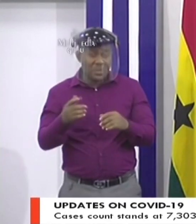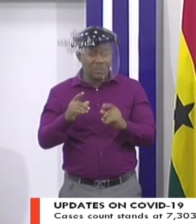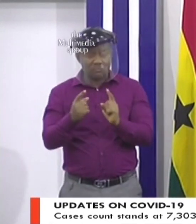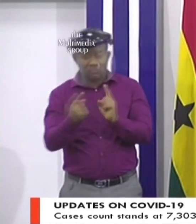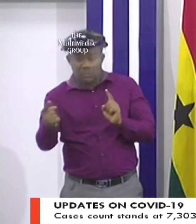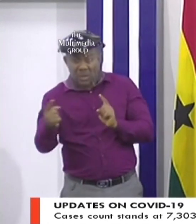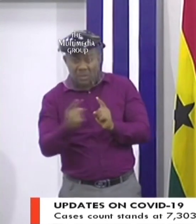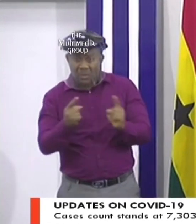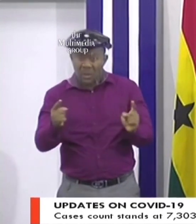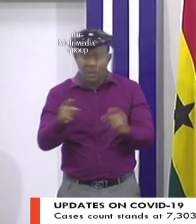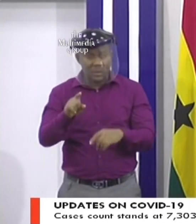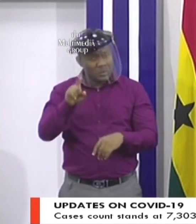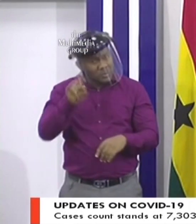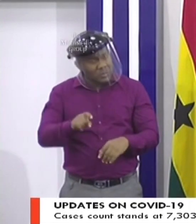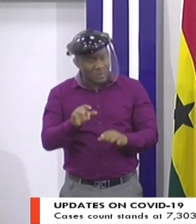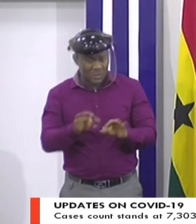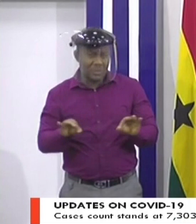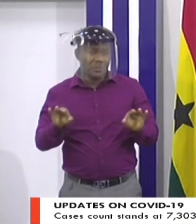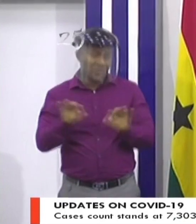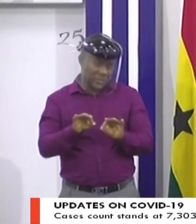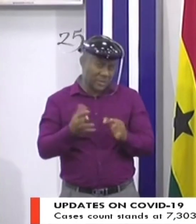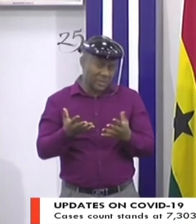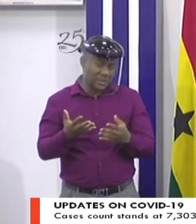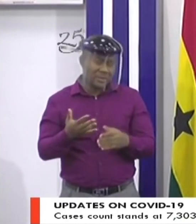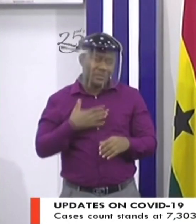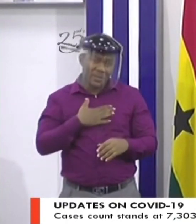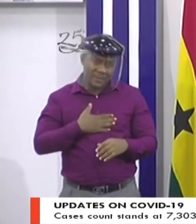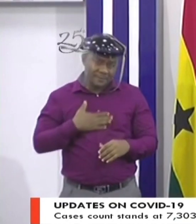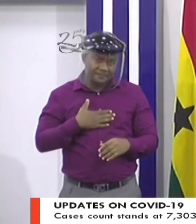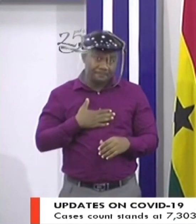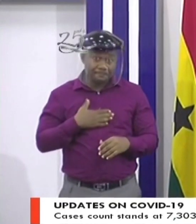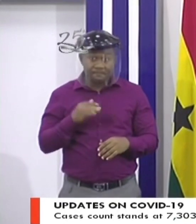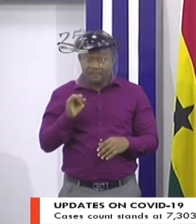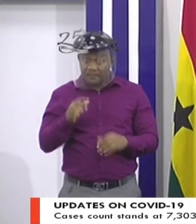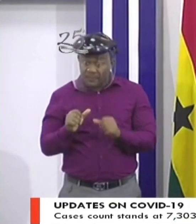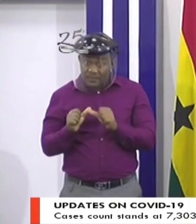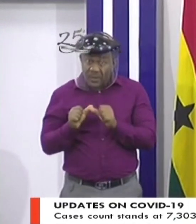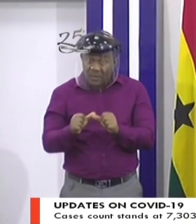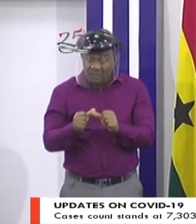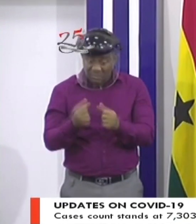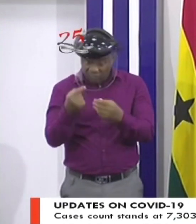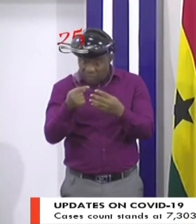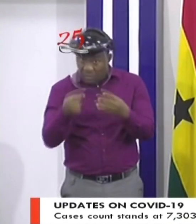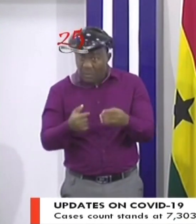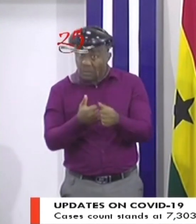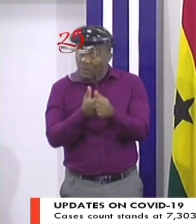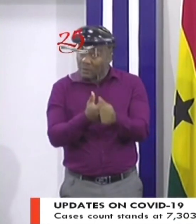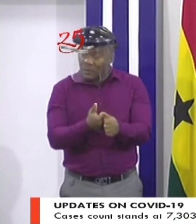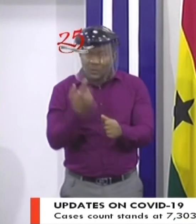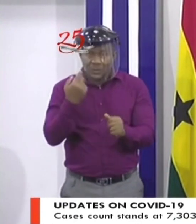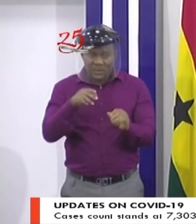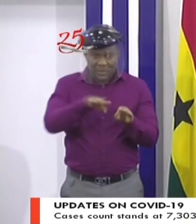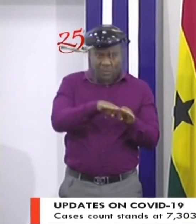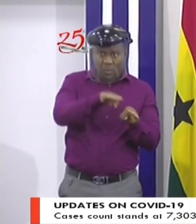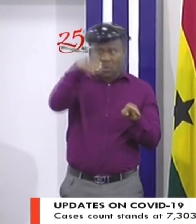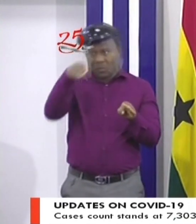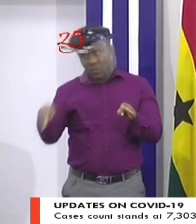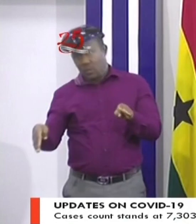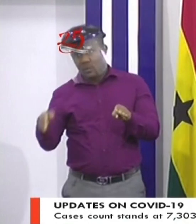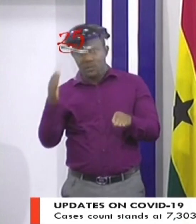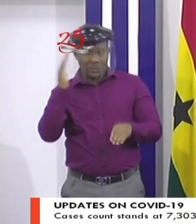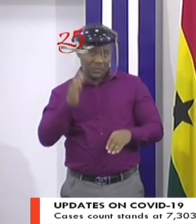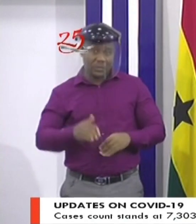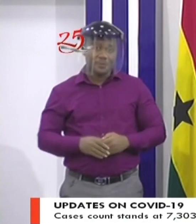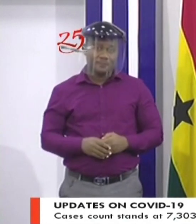containment, prevention, and control principles. And if you do this well, you will see a sharp decline of